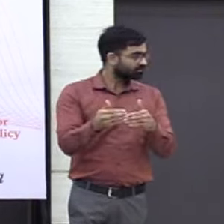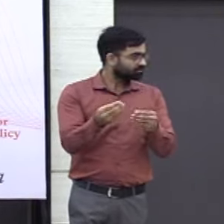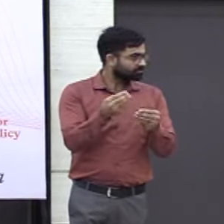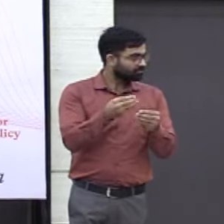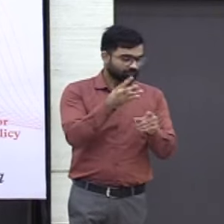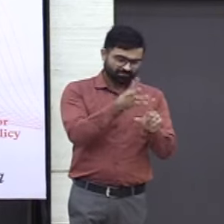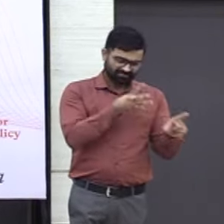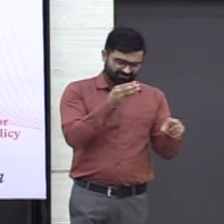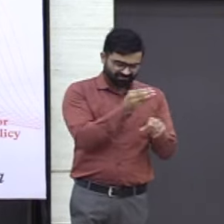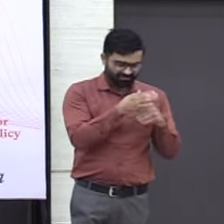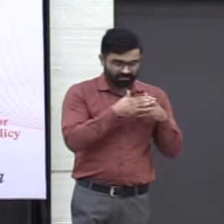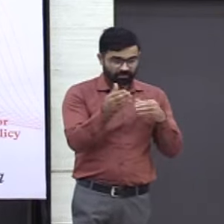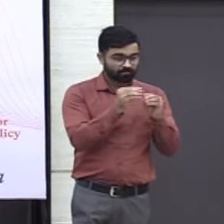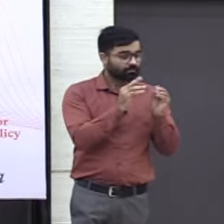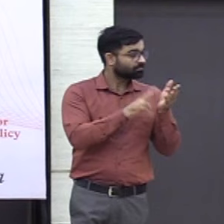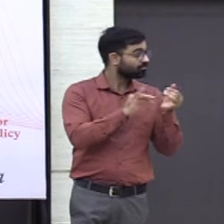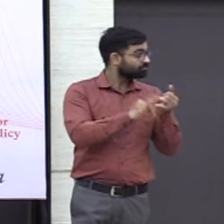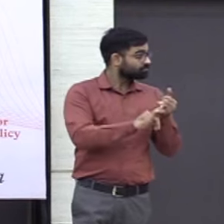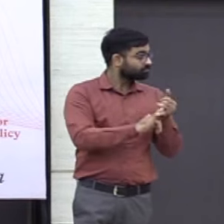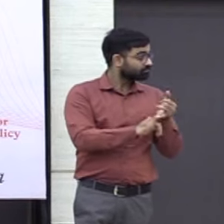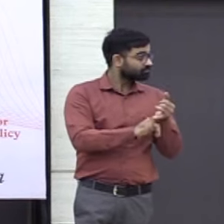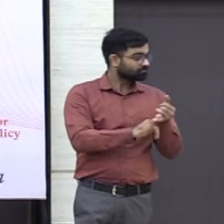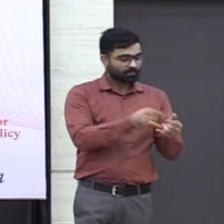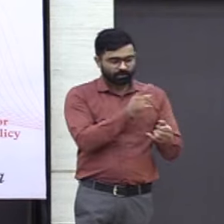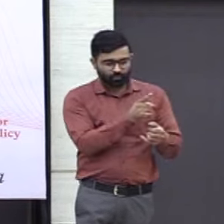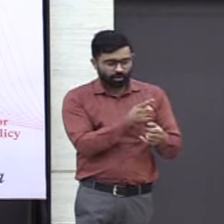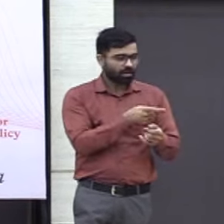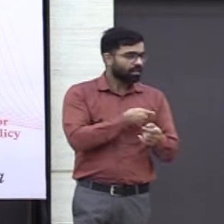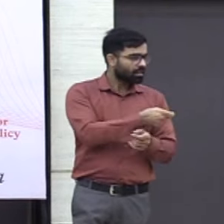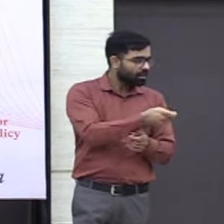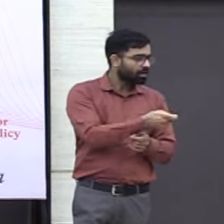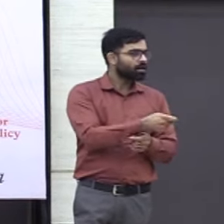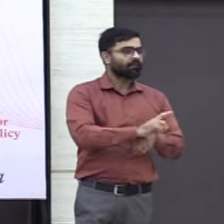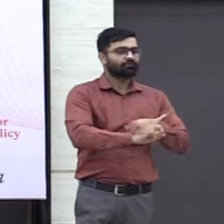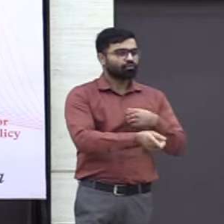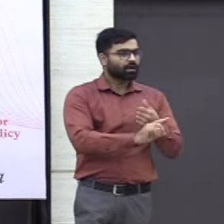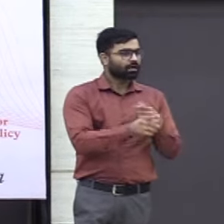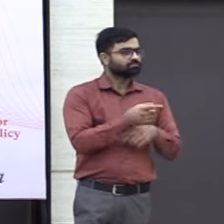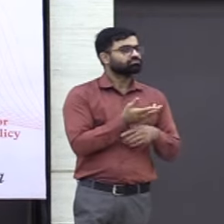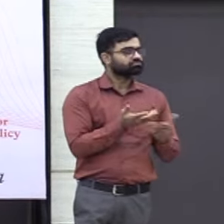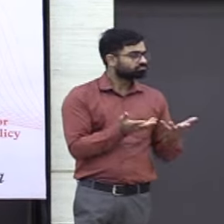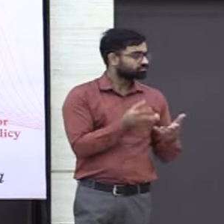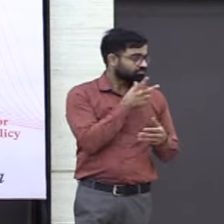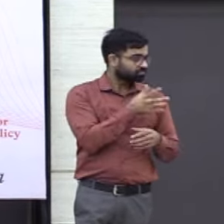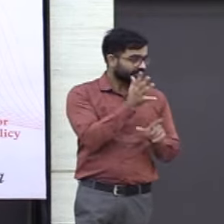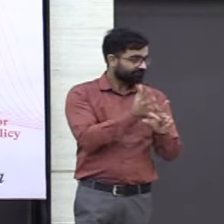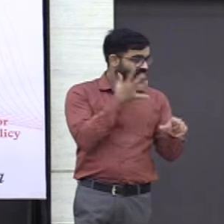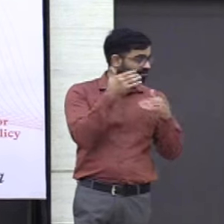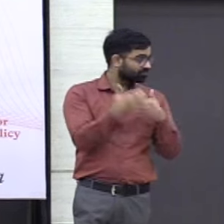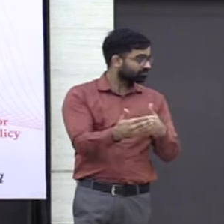minimum it's 3 years. But under BNSS, like the theft punishment, like you said, is